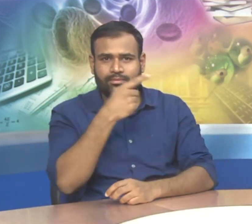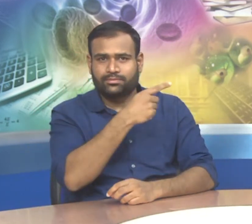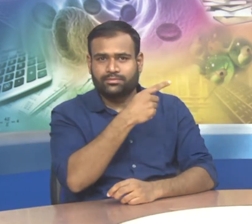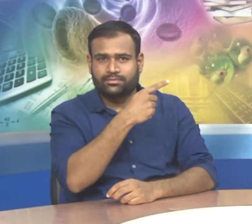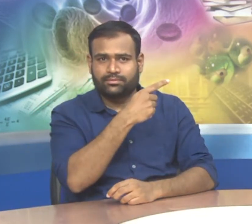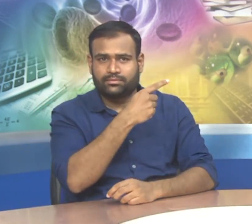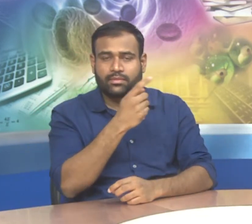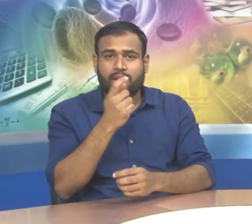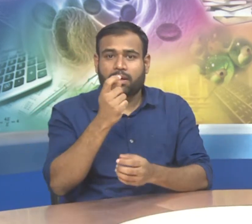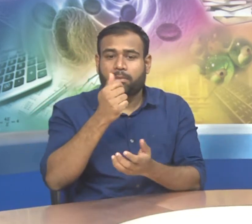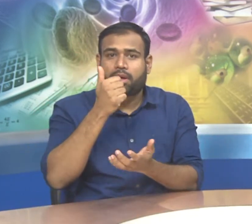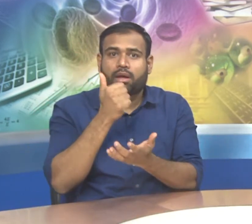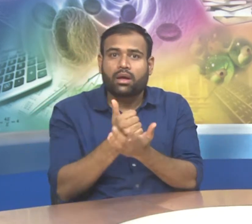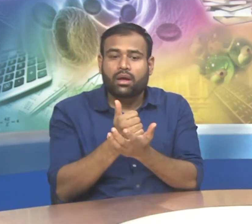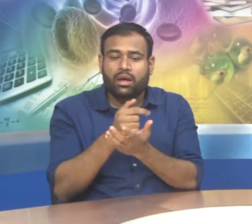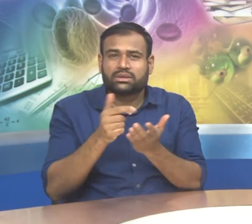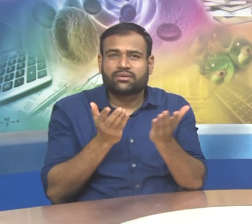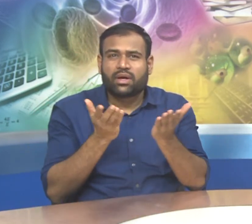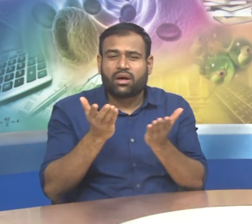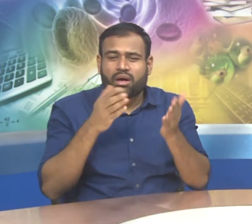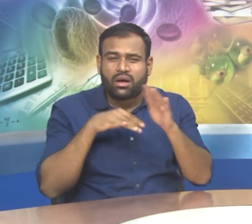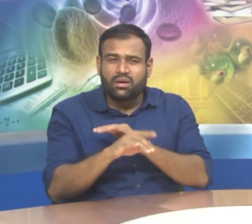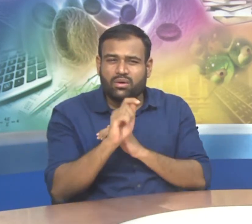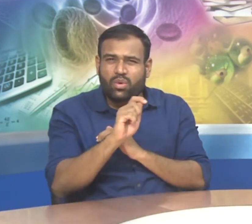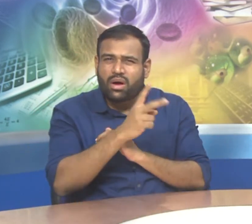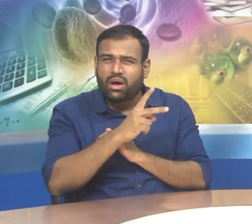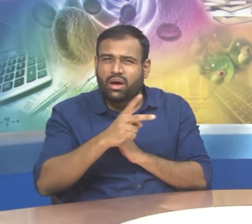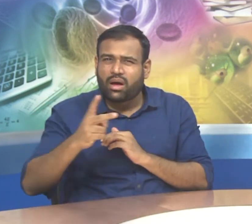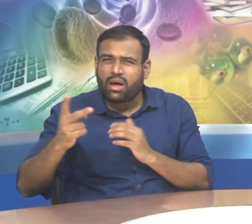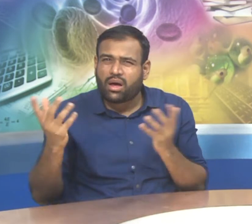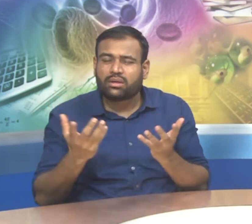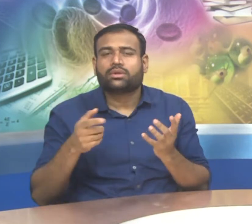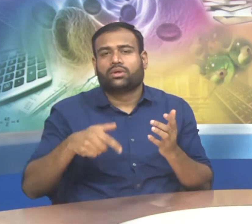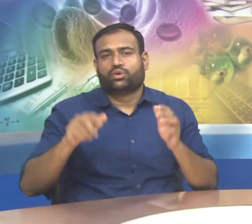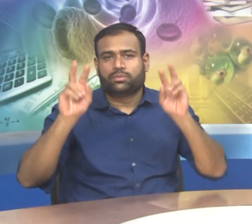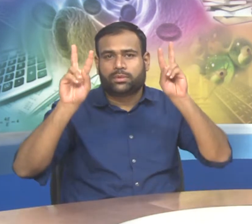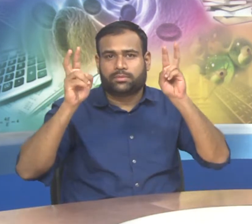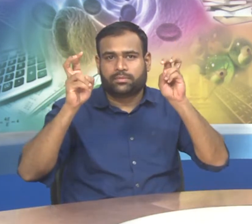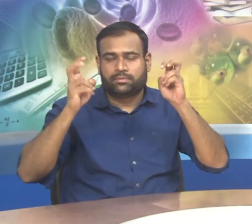9. Name of the lesson is Banking Services.